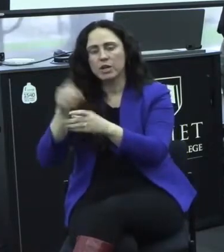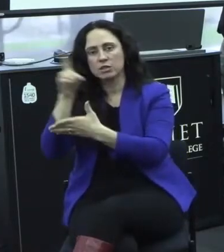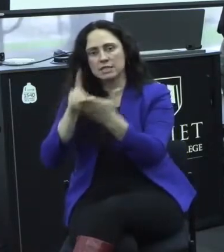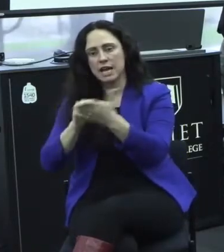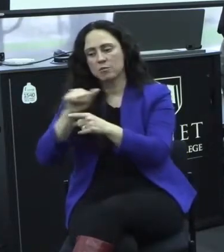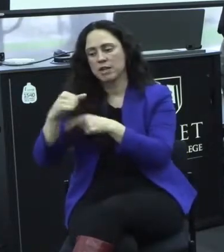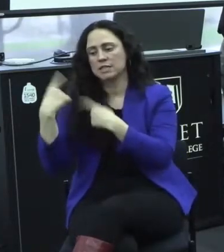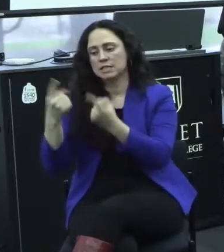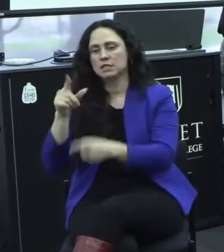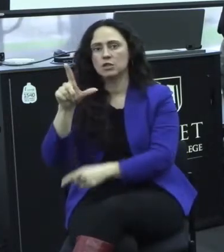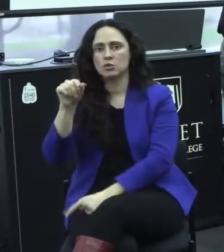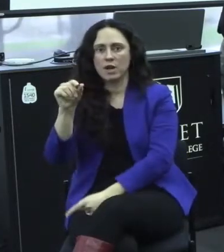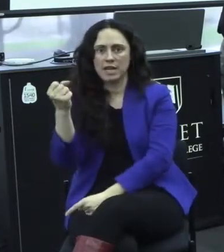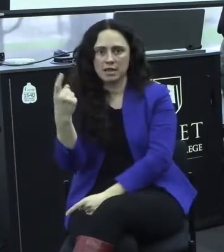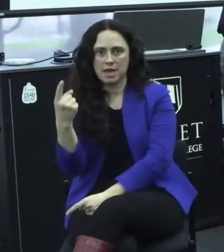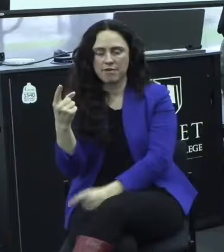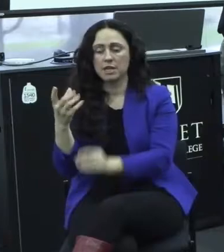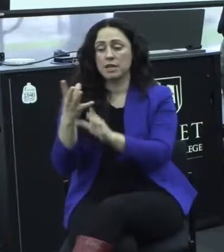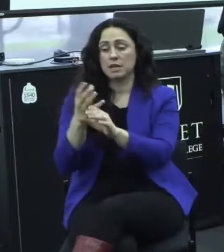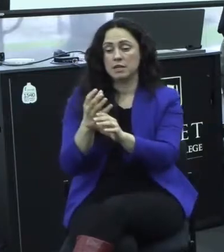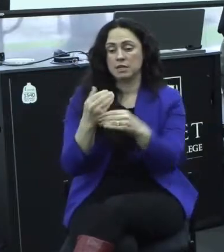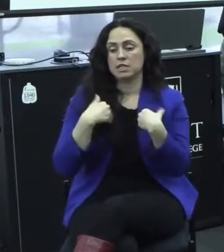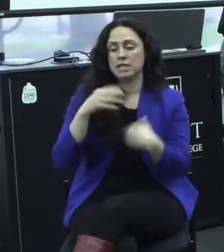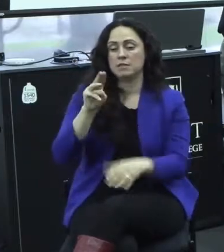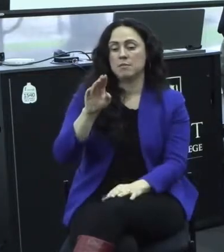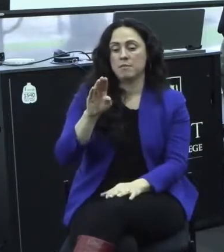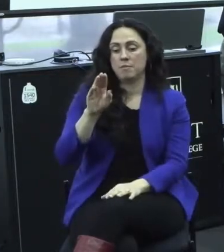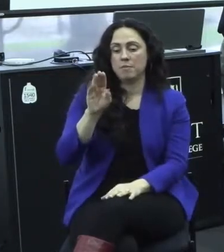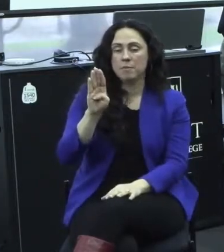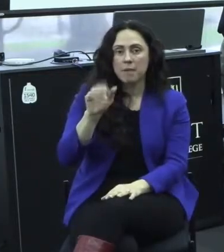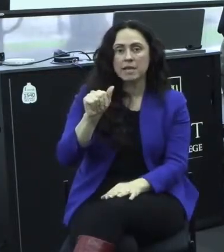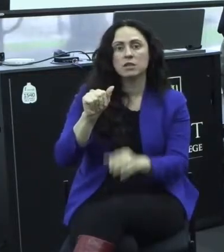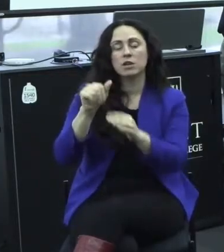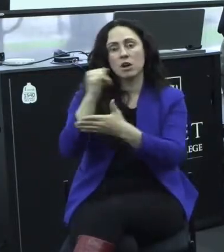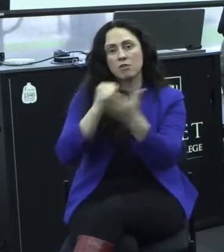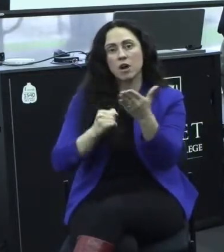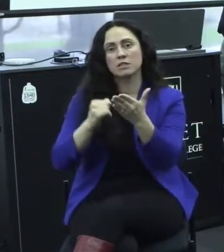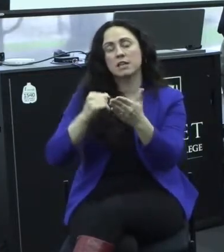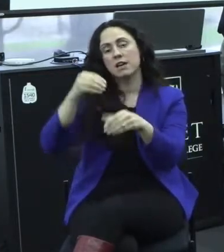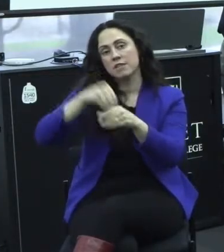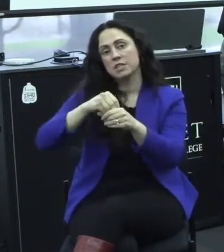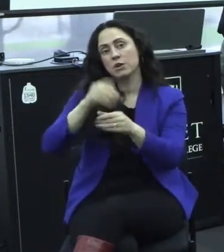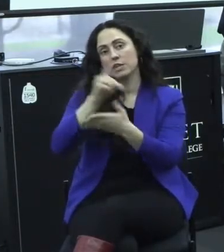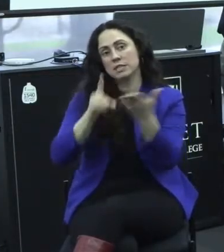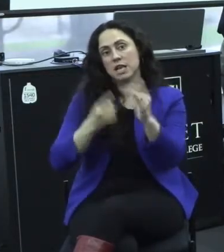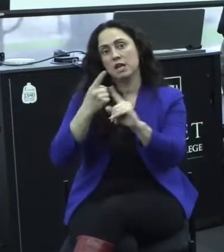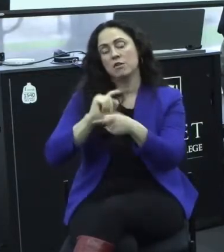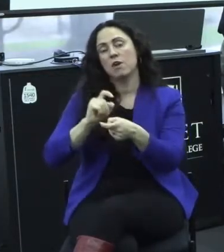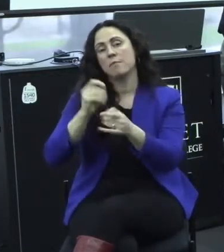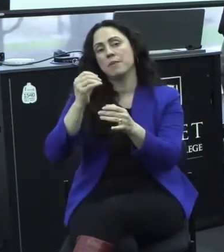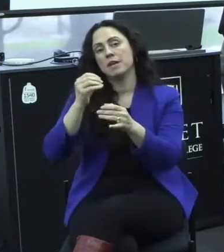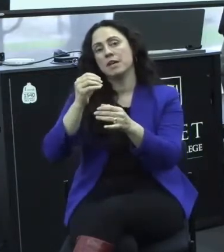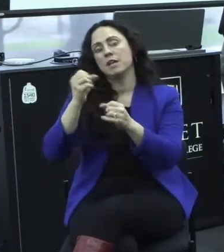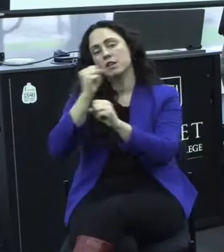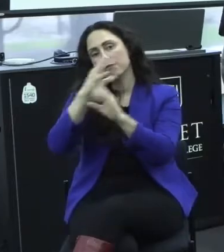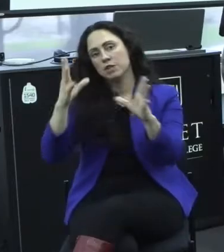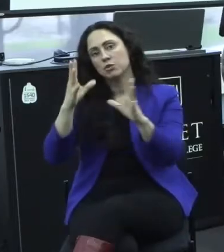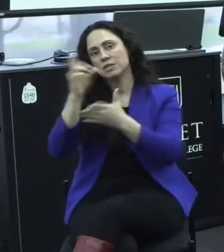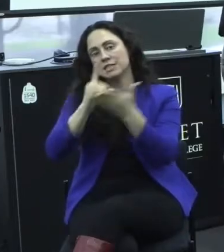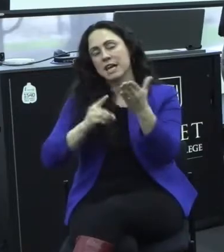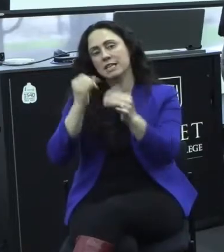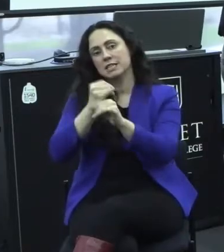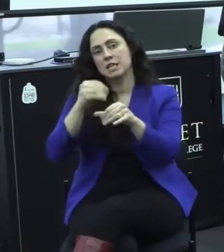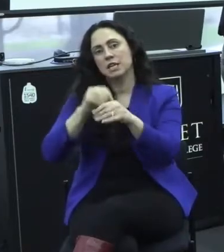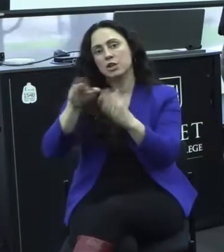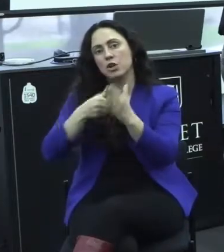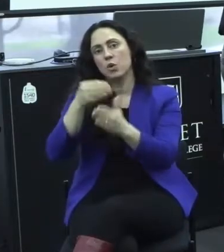2011. She earned a Bachelor of Arts in Interior Design from the Visual Design Institute in Mexico. Her focus is